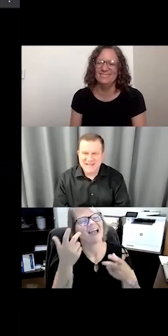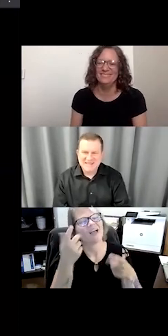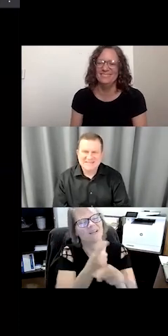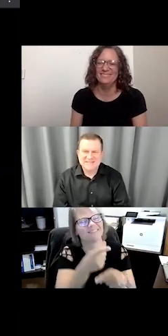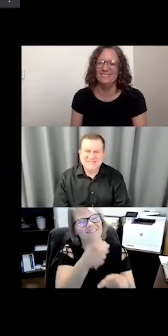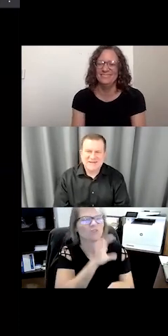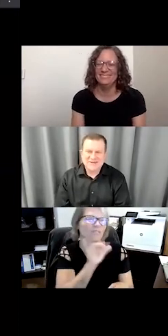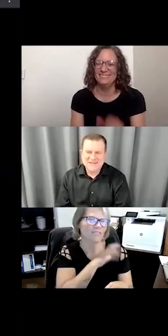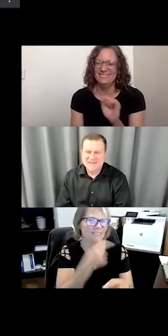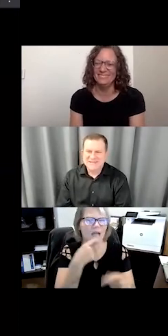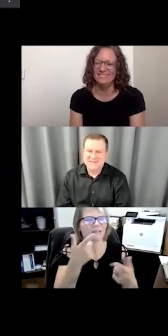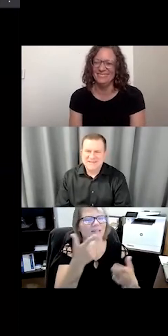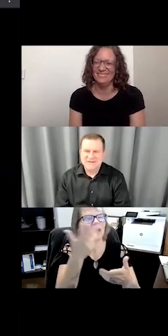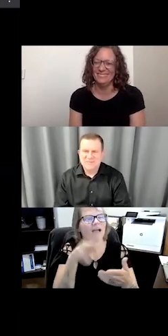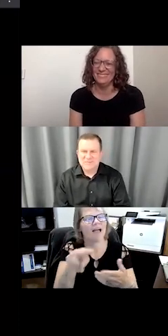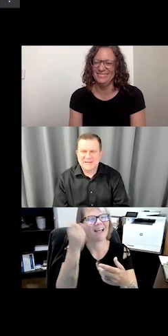This is,